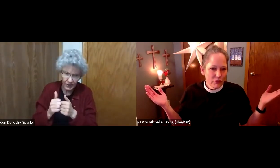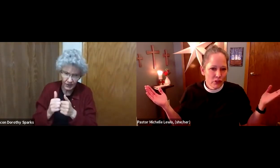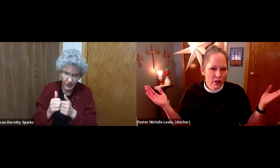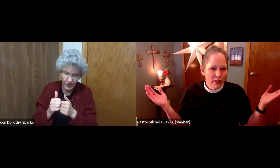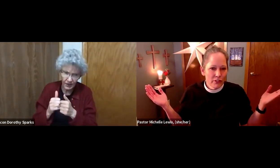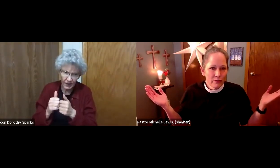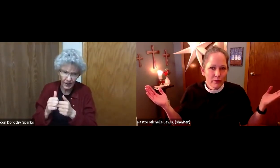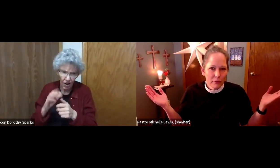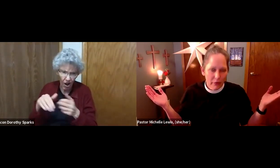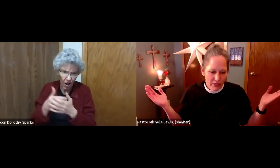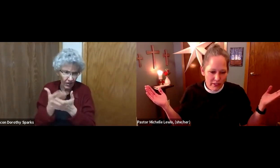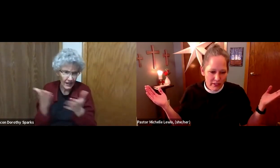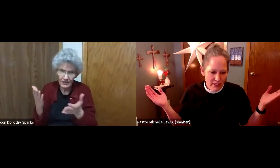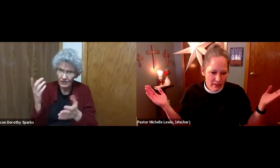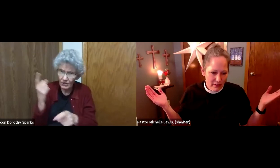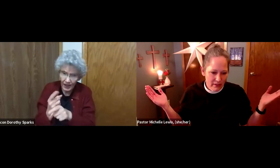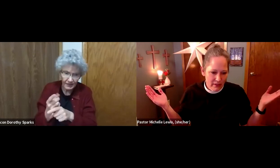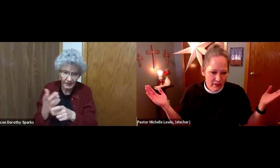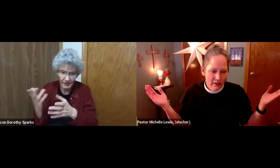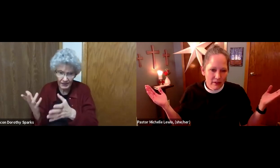to judge with righteousness,